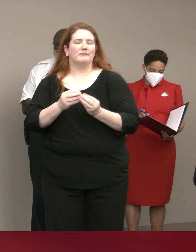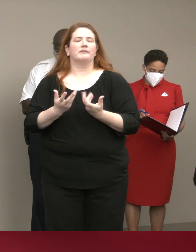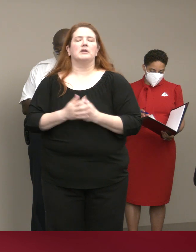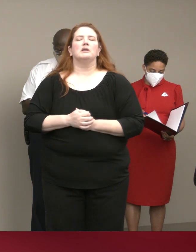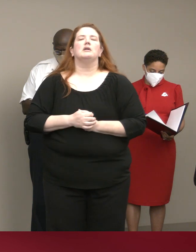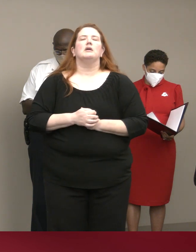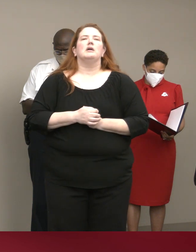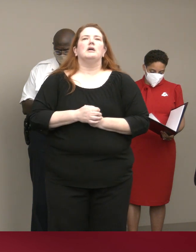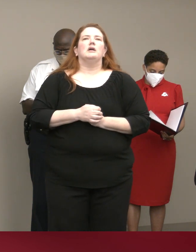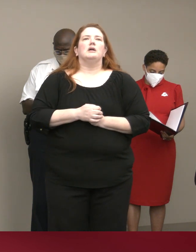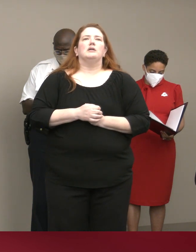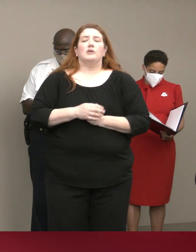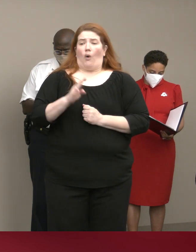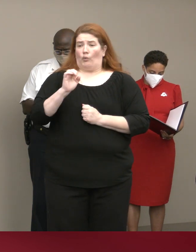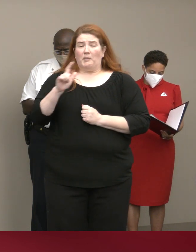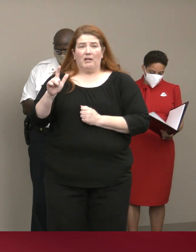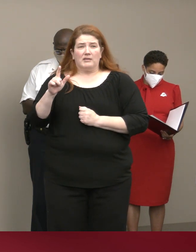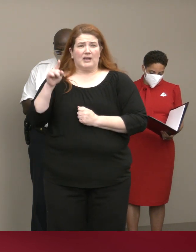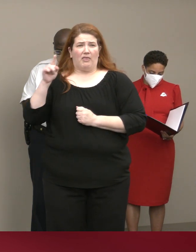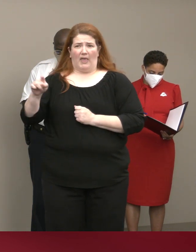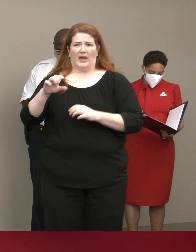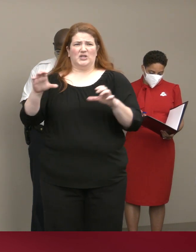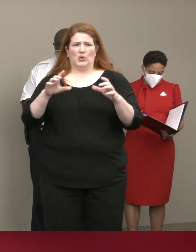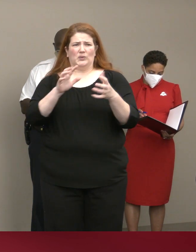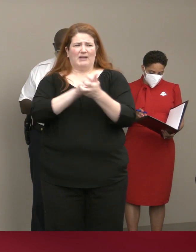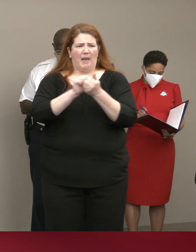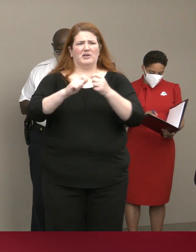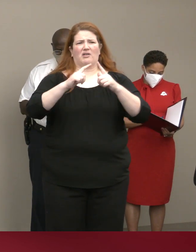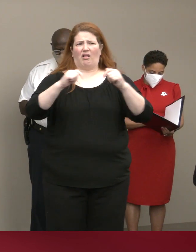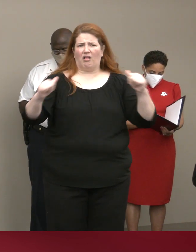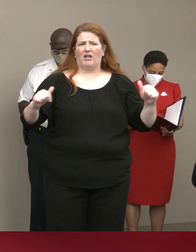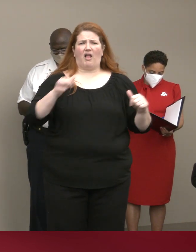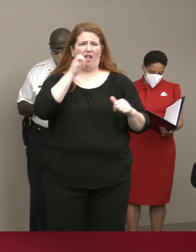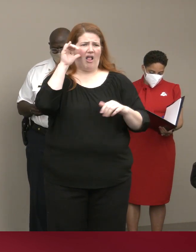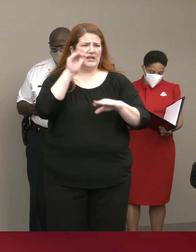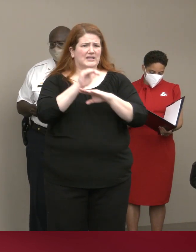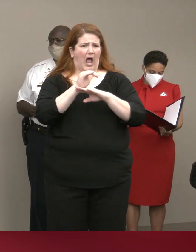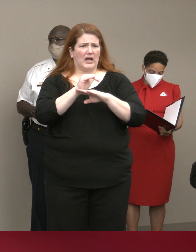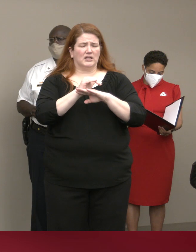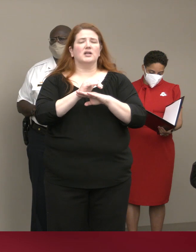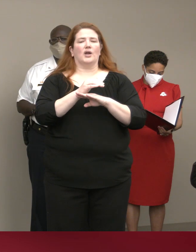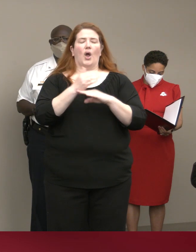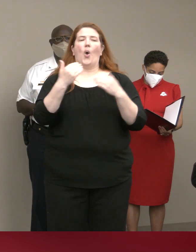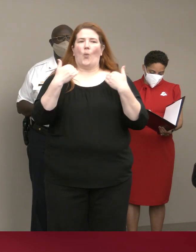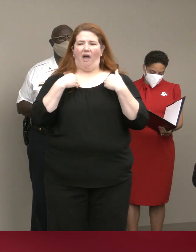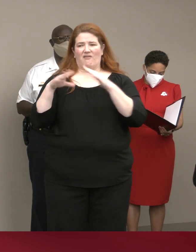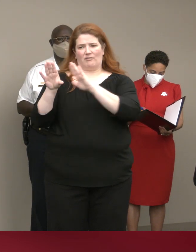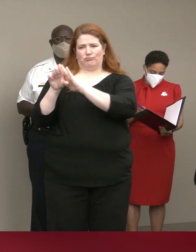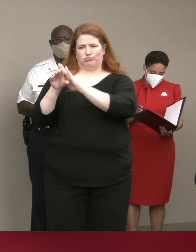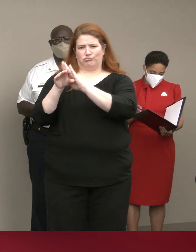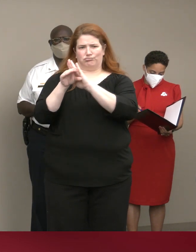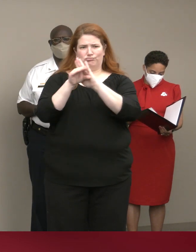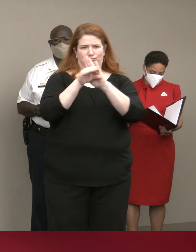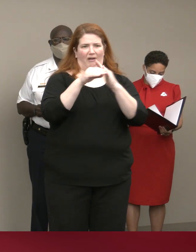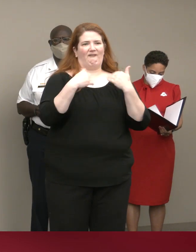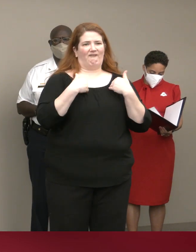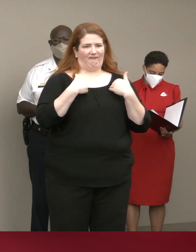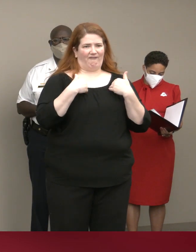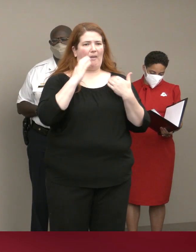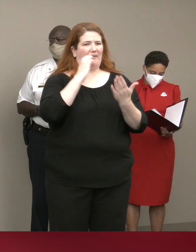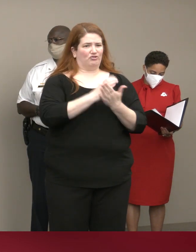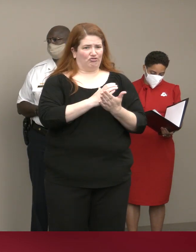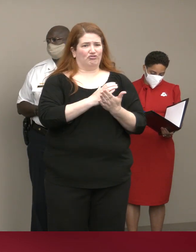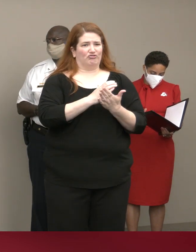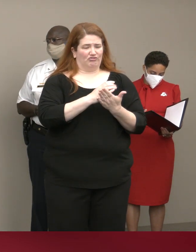that inflicted crime on our city last night, we have your surveillance pictures, and I will